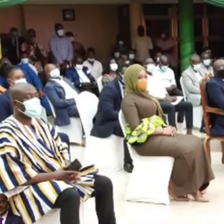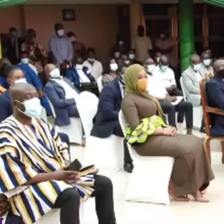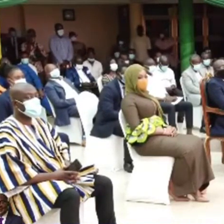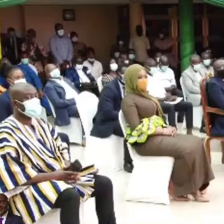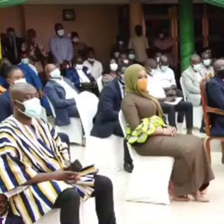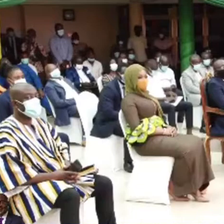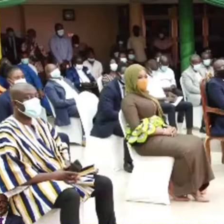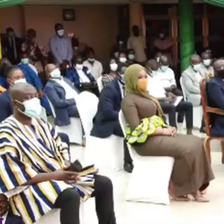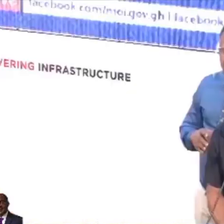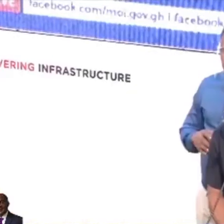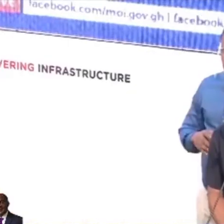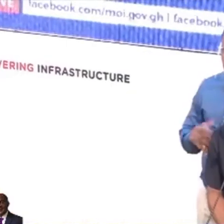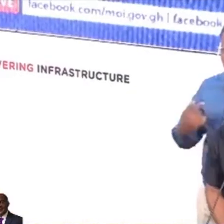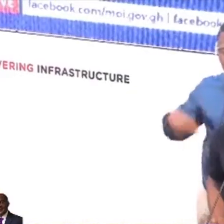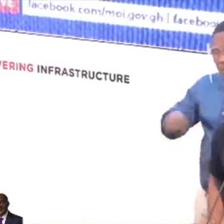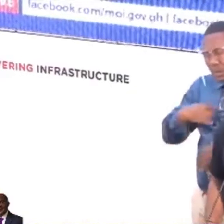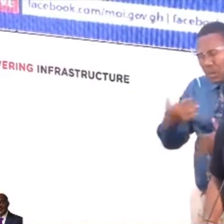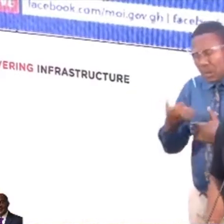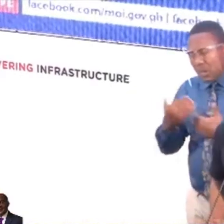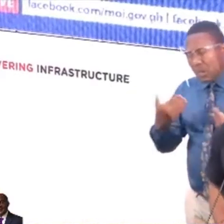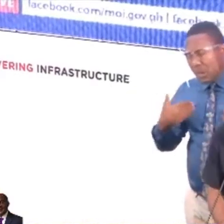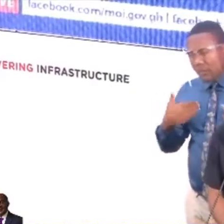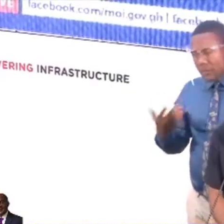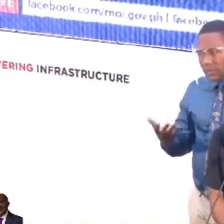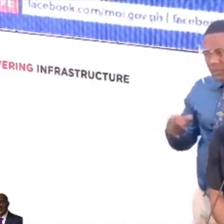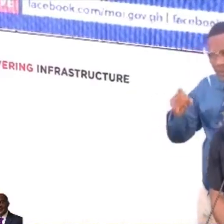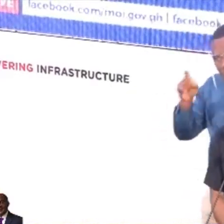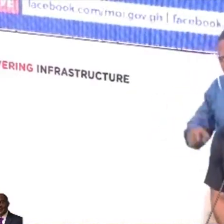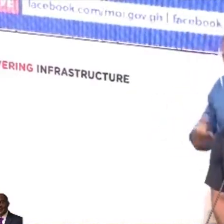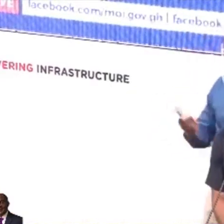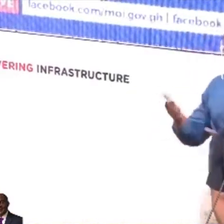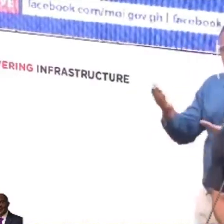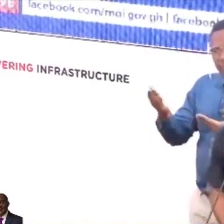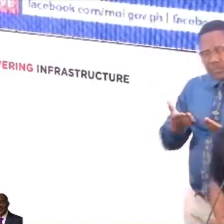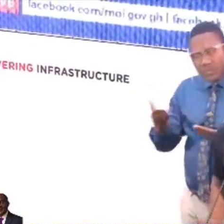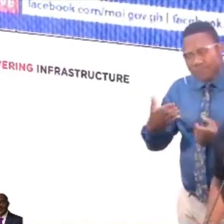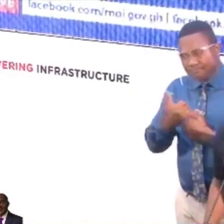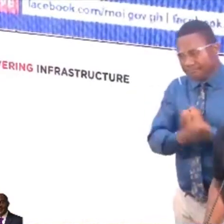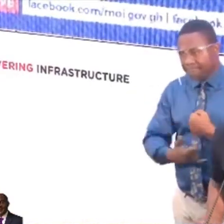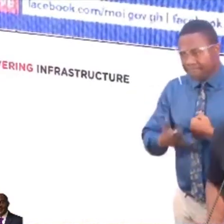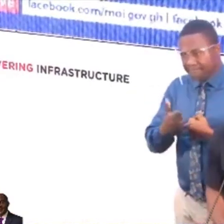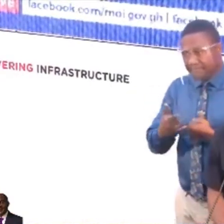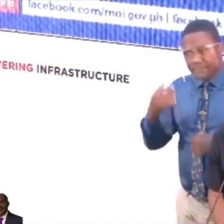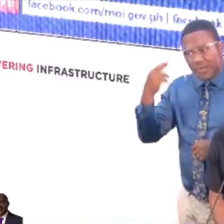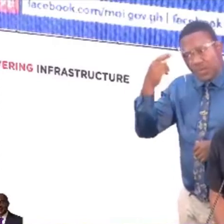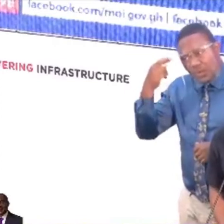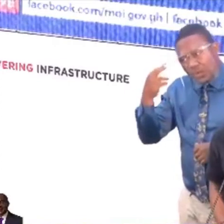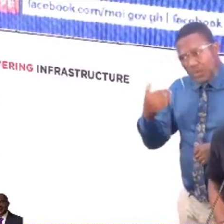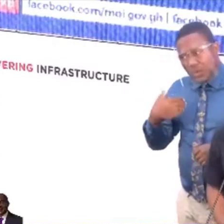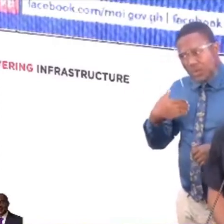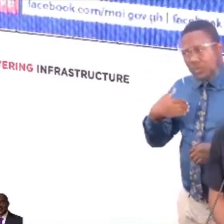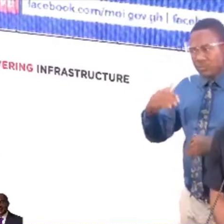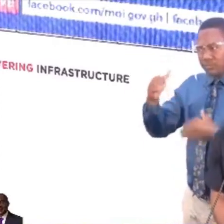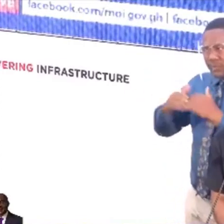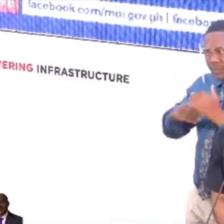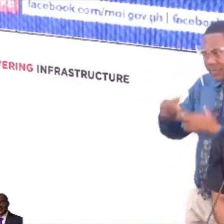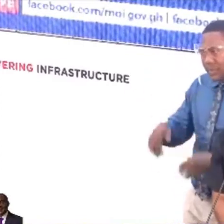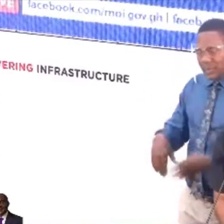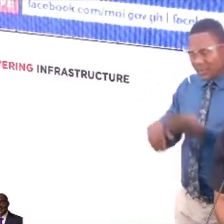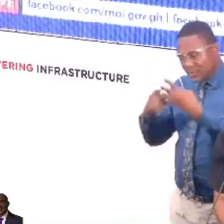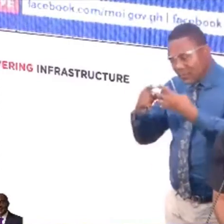this is our country, the only country we have, and we have to serve it. And that is why we will build 4 interchanges at the cost